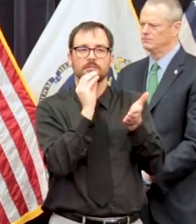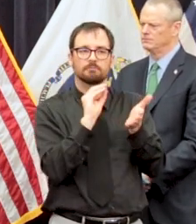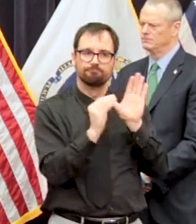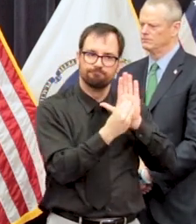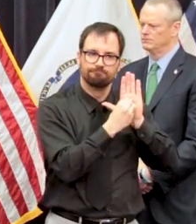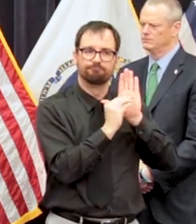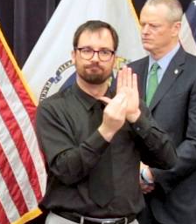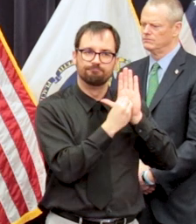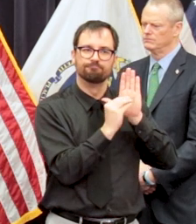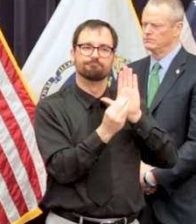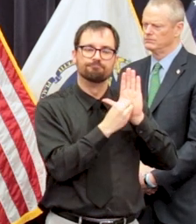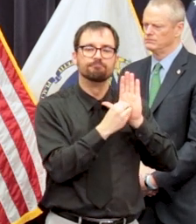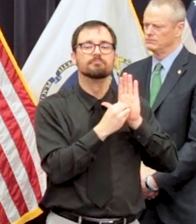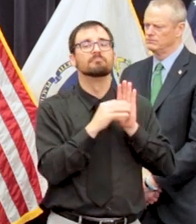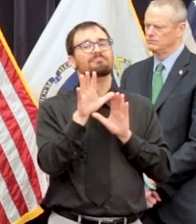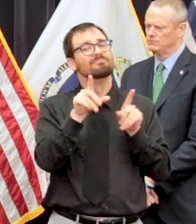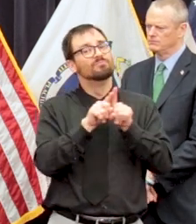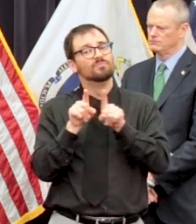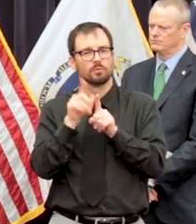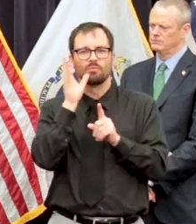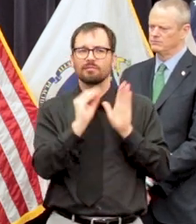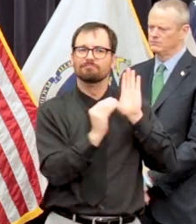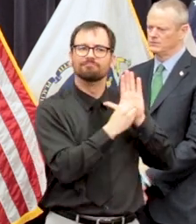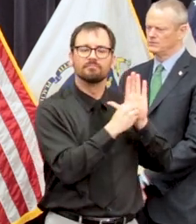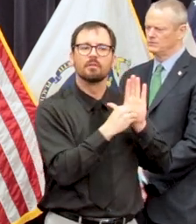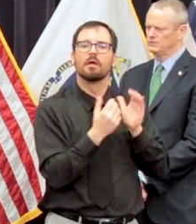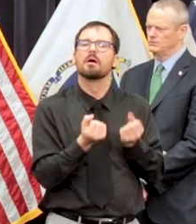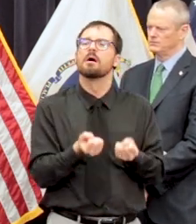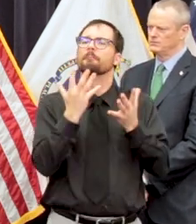Late yesterday afternoon, actually early evening,